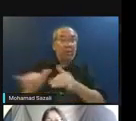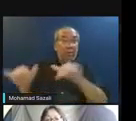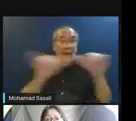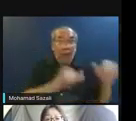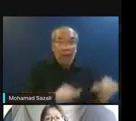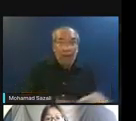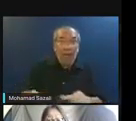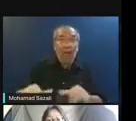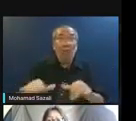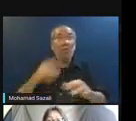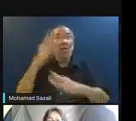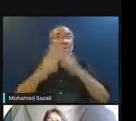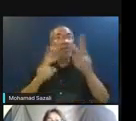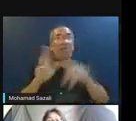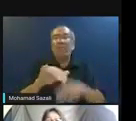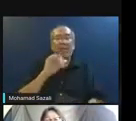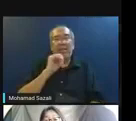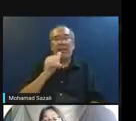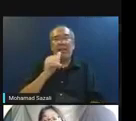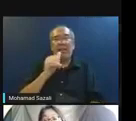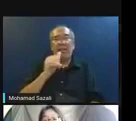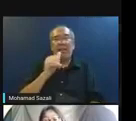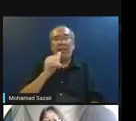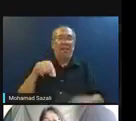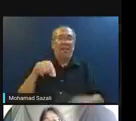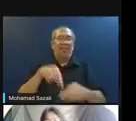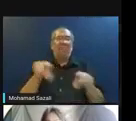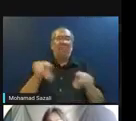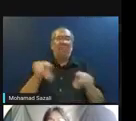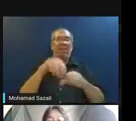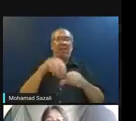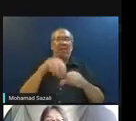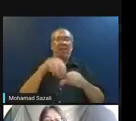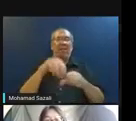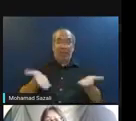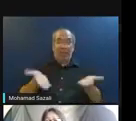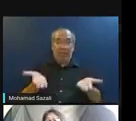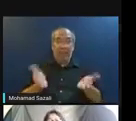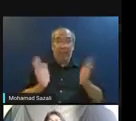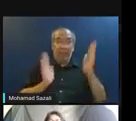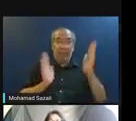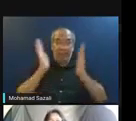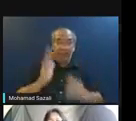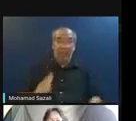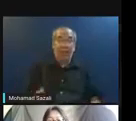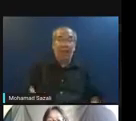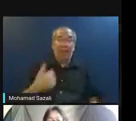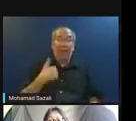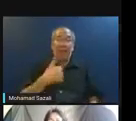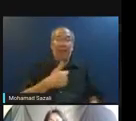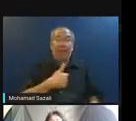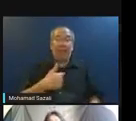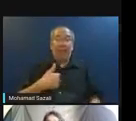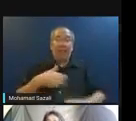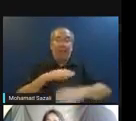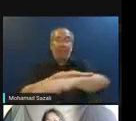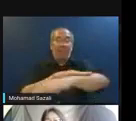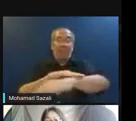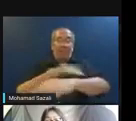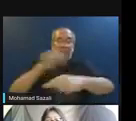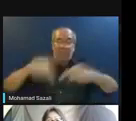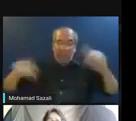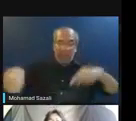language. And sign language is universal? No, it's not. For example,